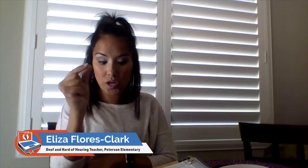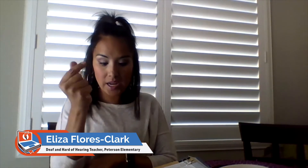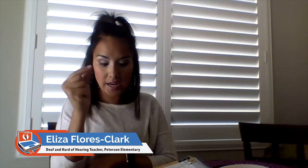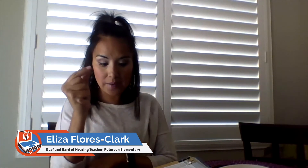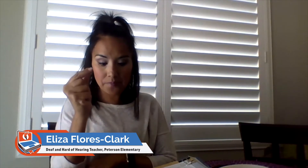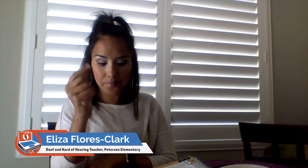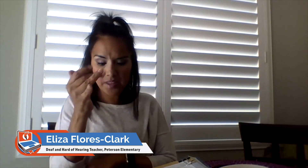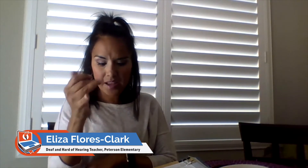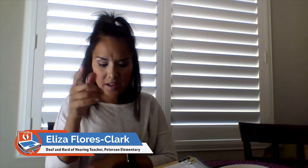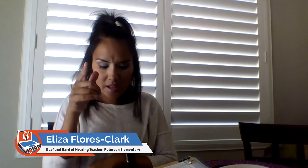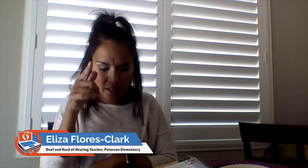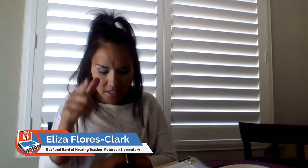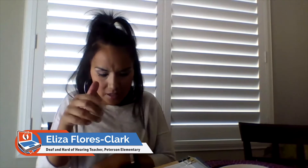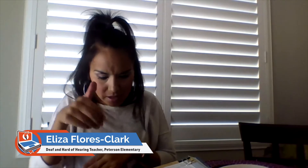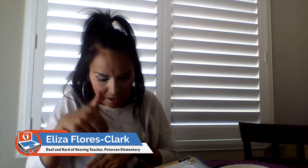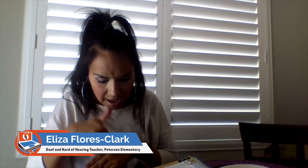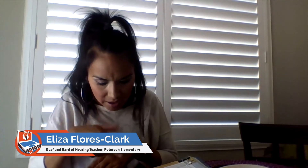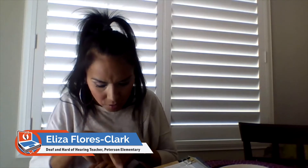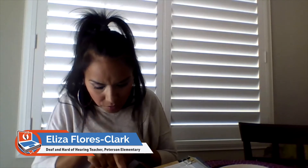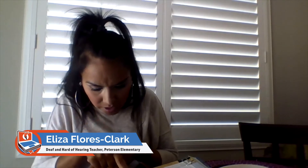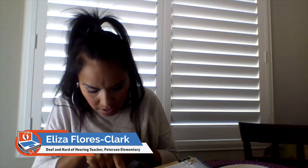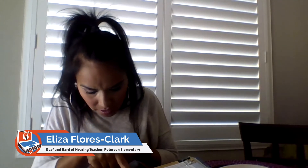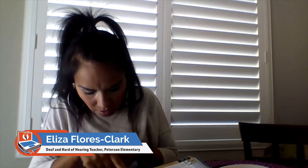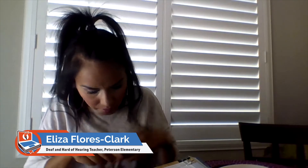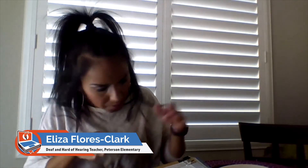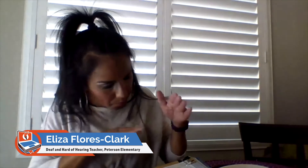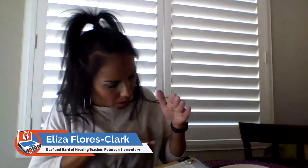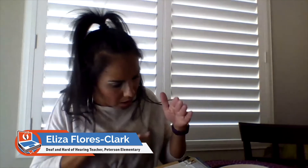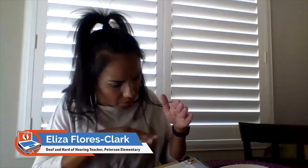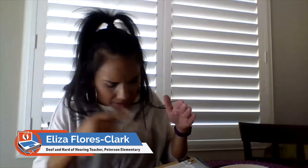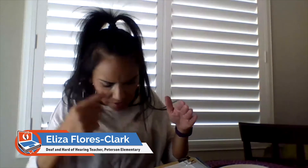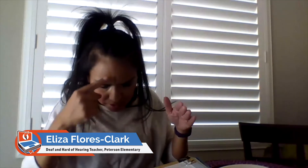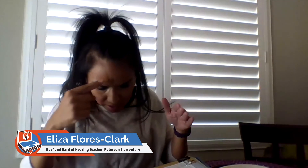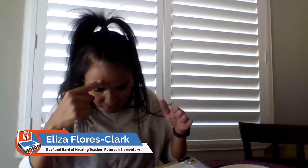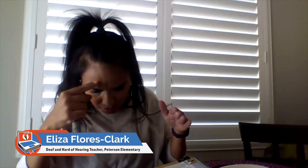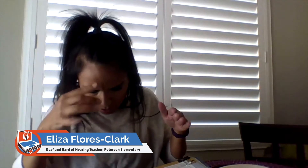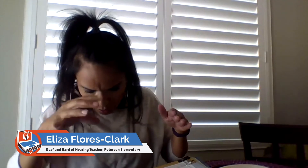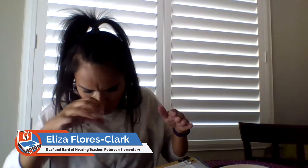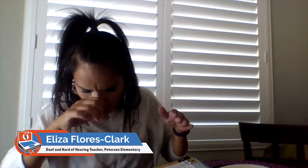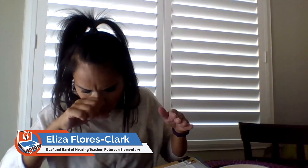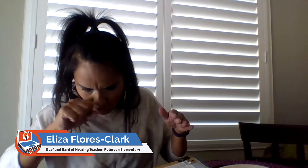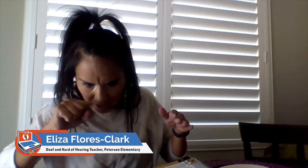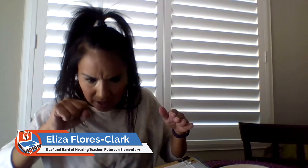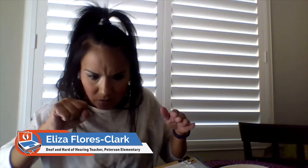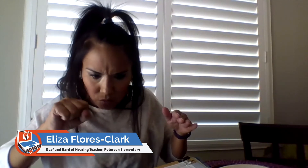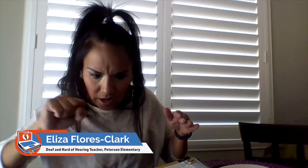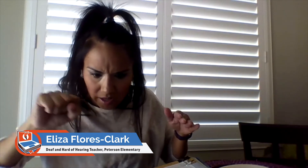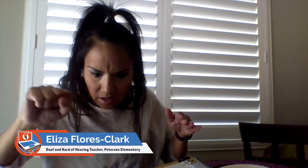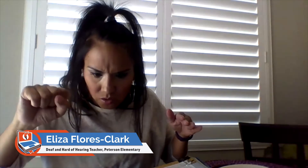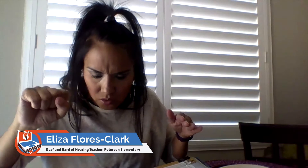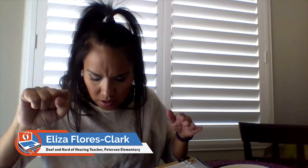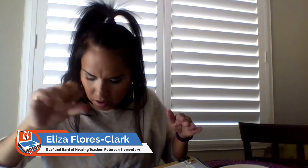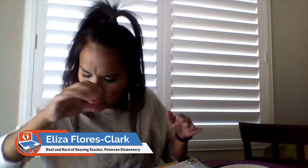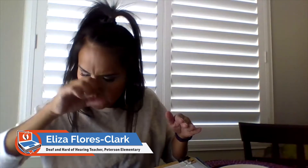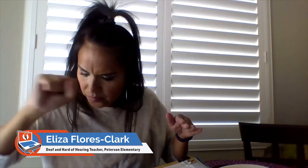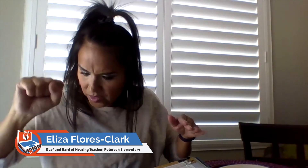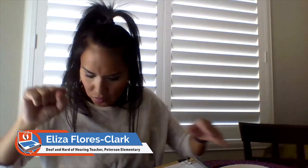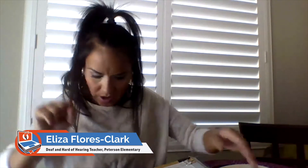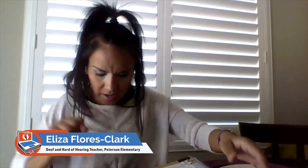Green. Now let's look on the bottom. I think those are the rhinos. The